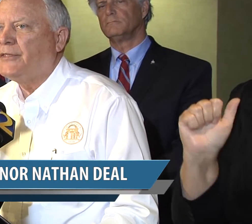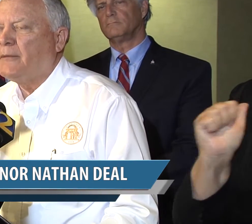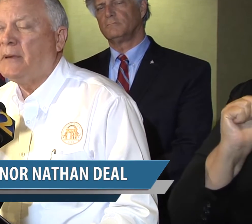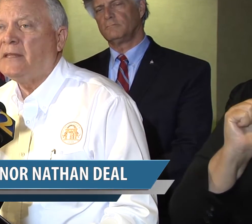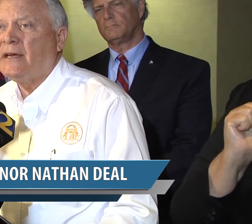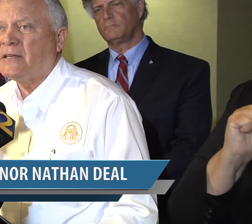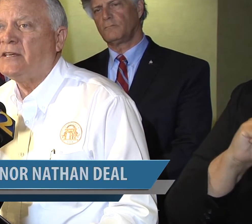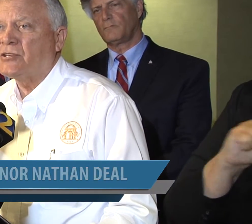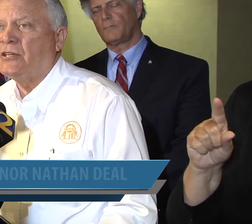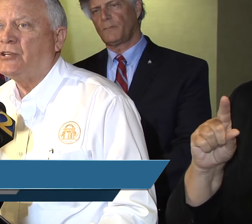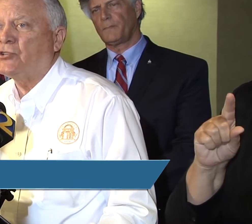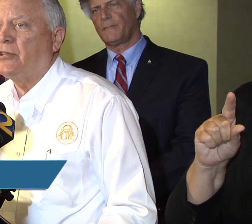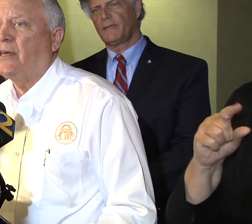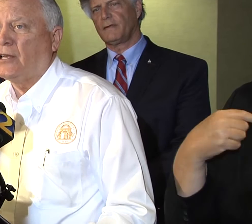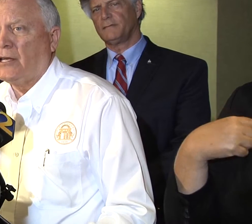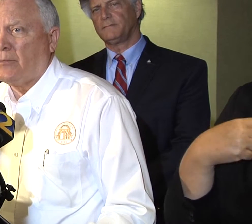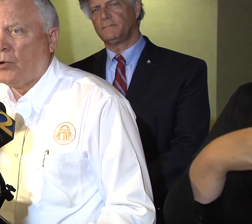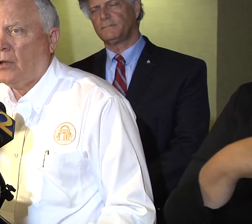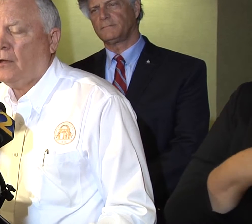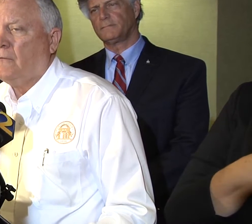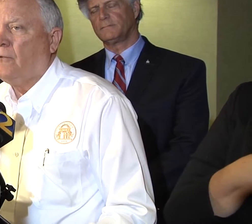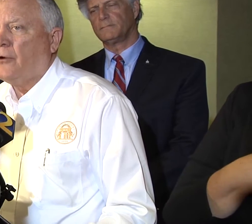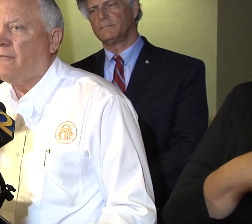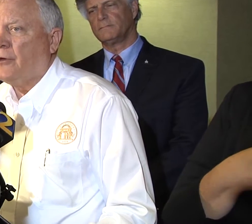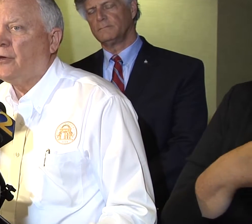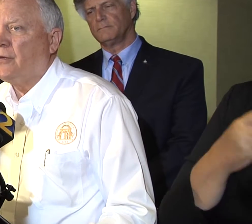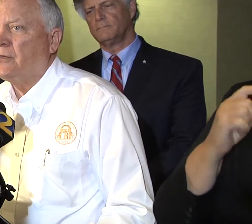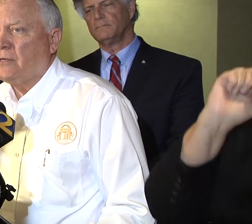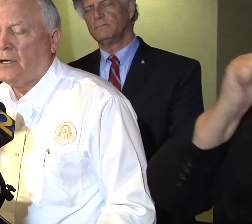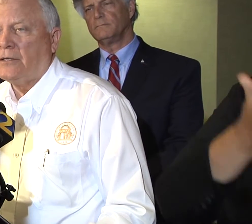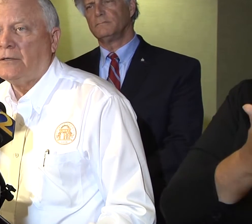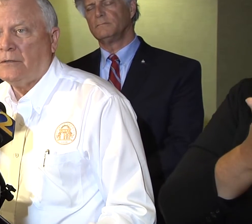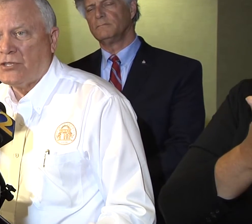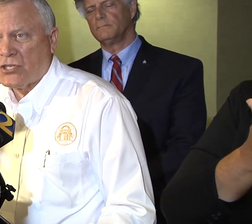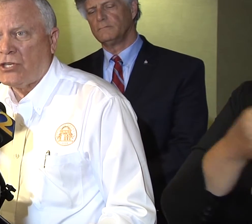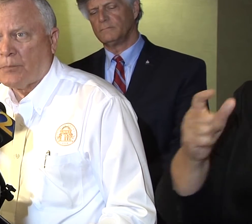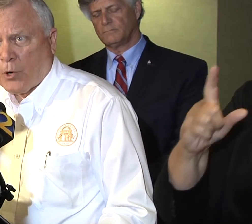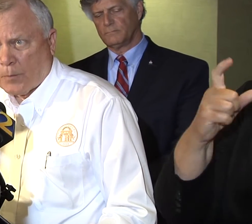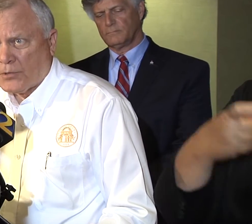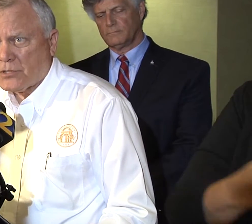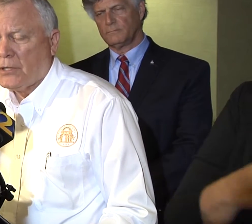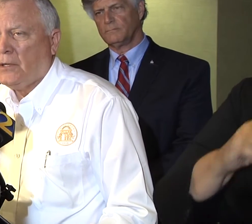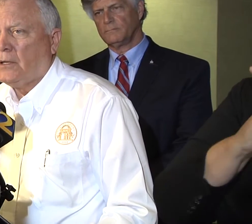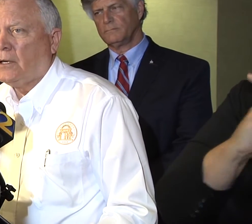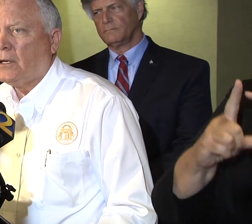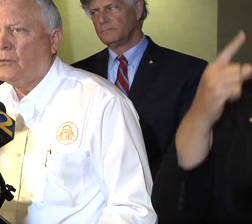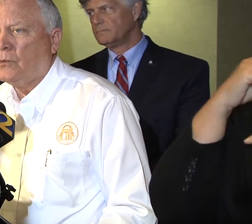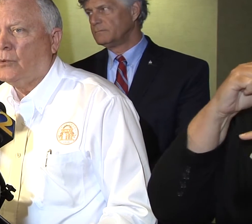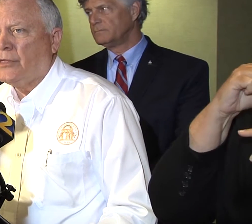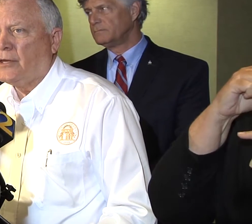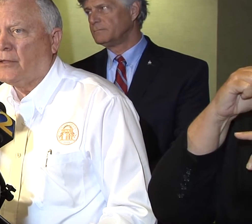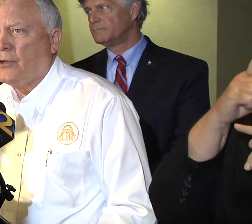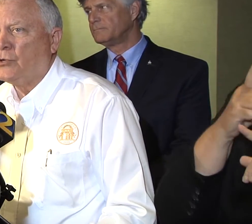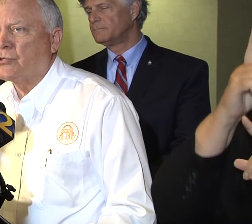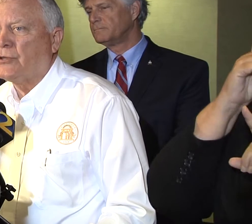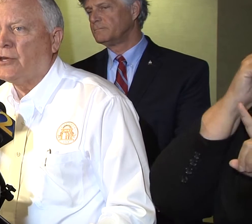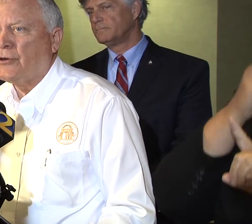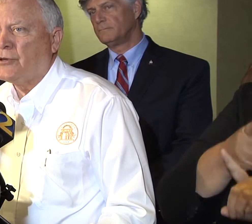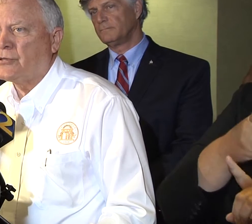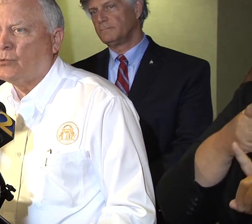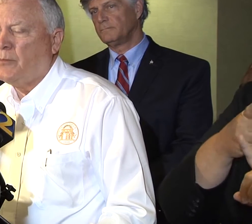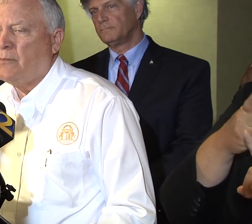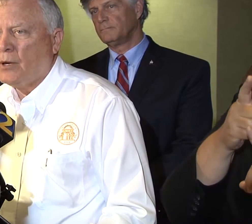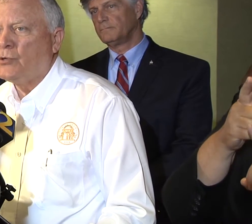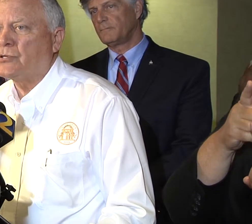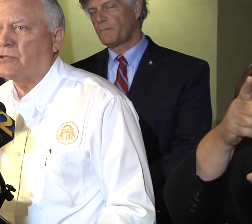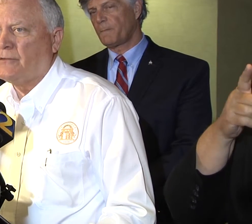have made that designation and that label for a very distinct purpose. We think that those are the